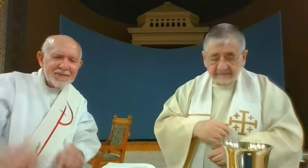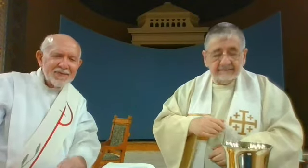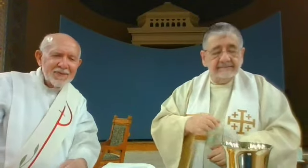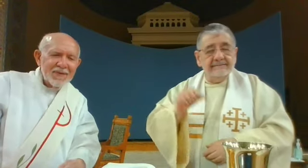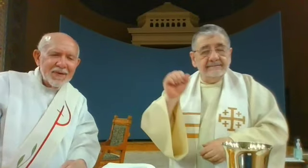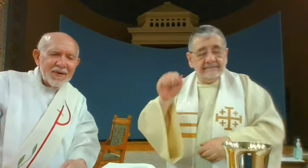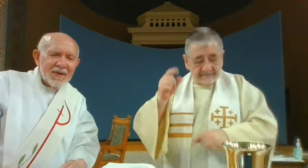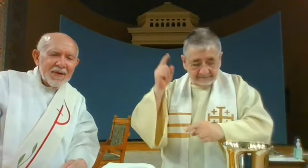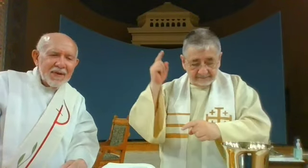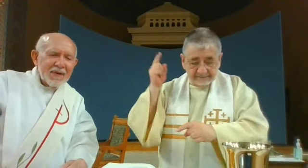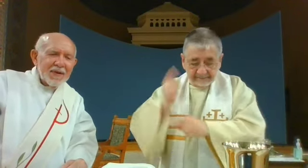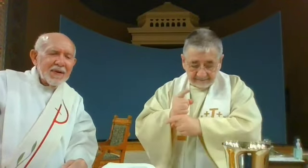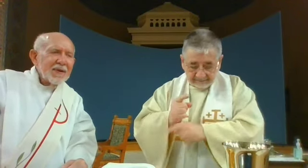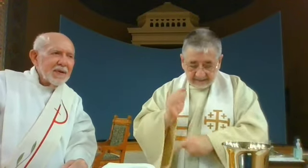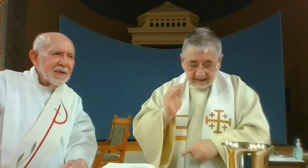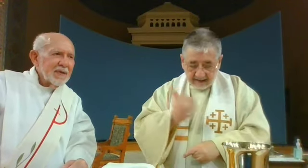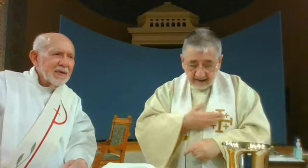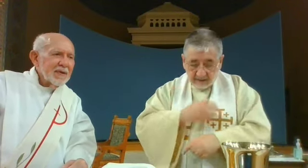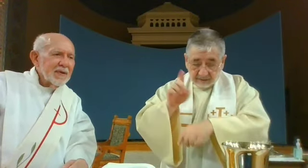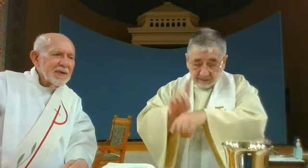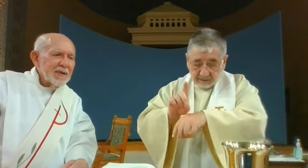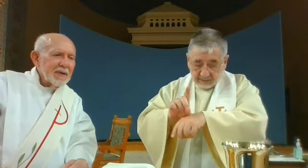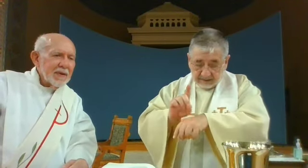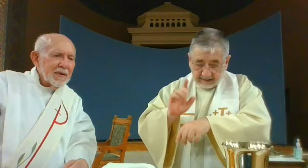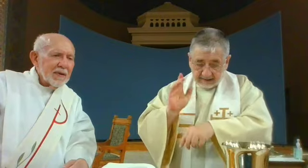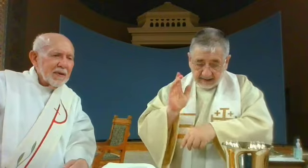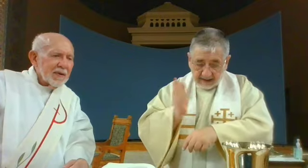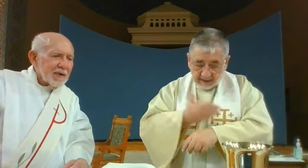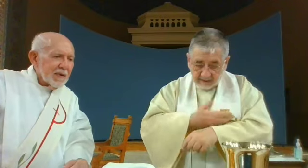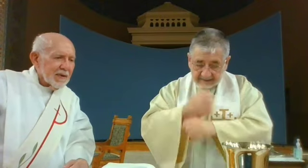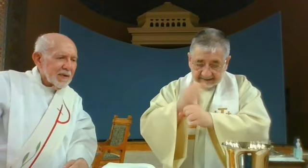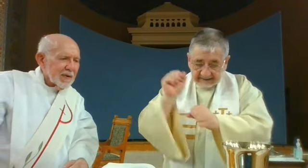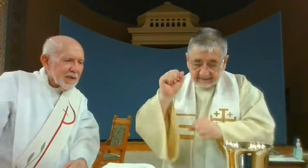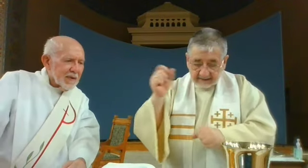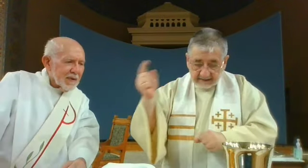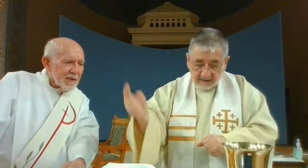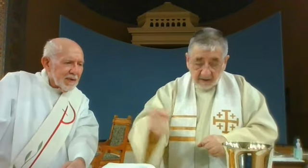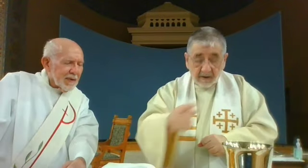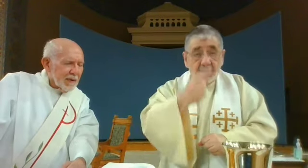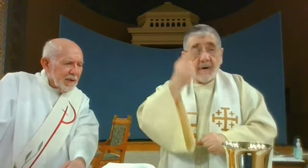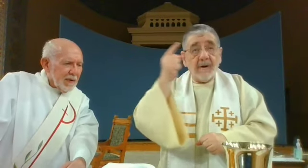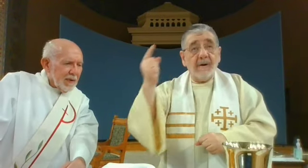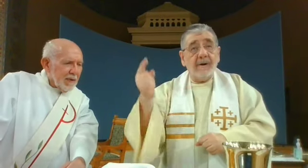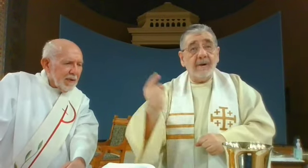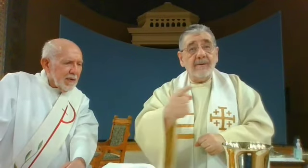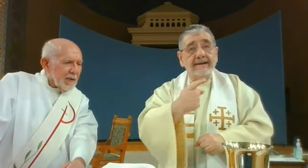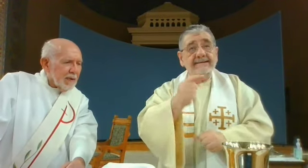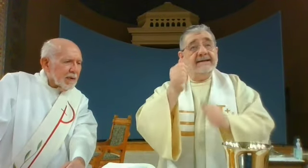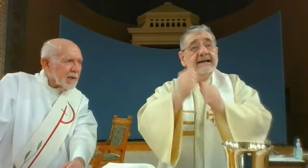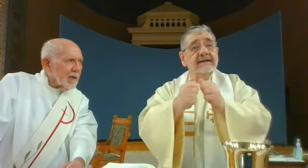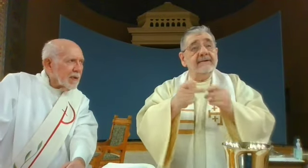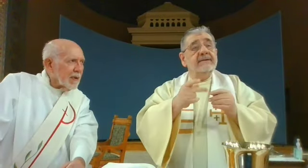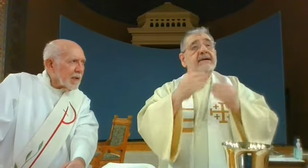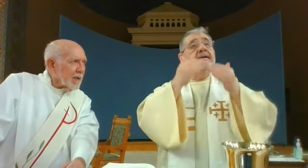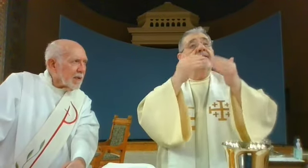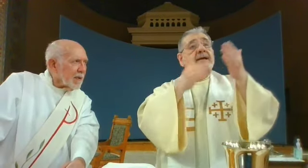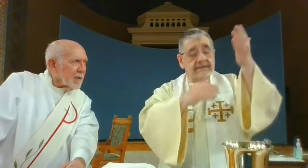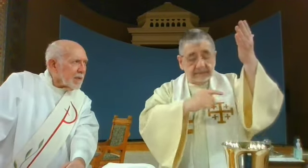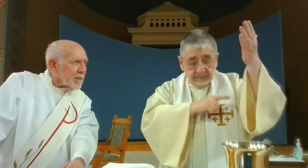just. It is truly right and just, our duty and our salvation, always and everywhere, to